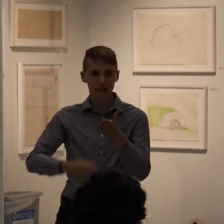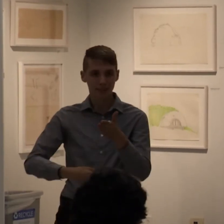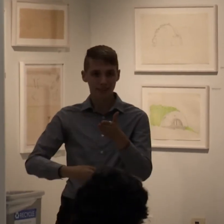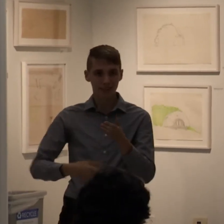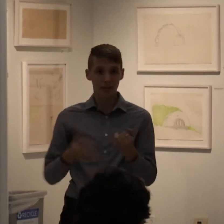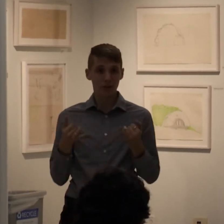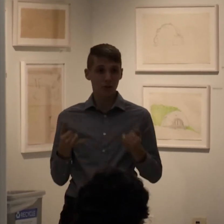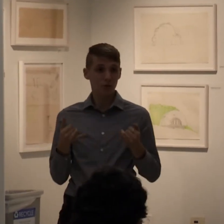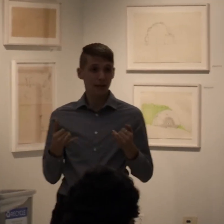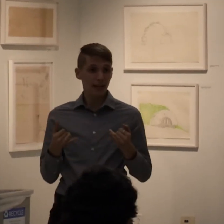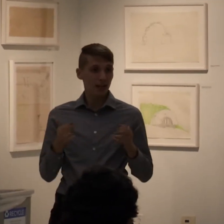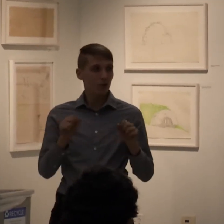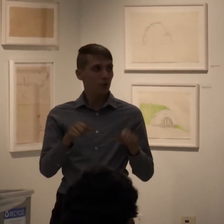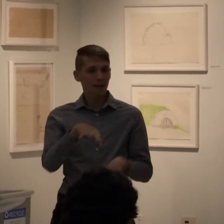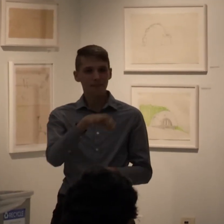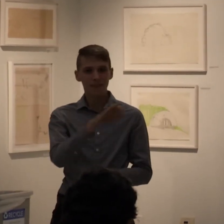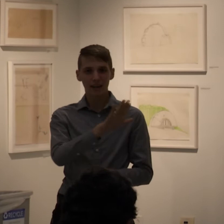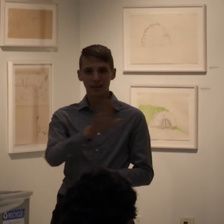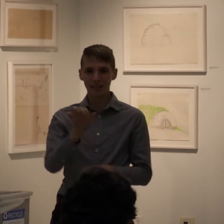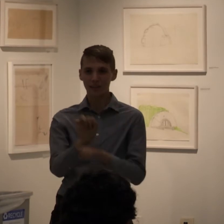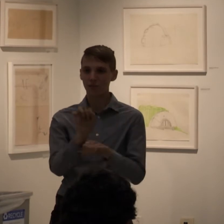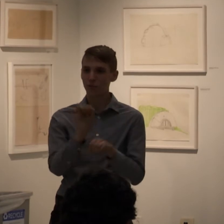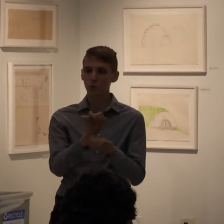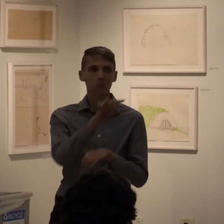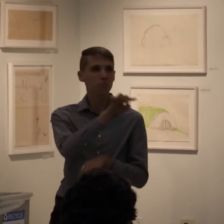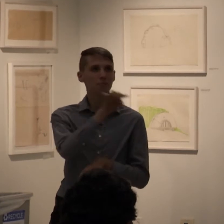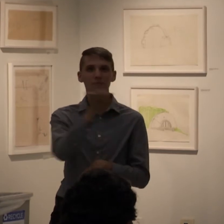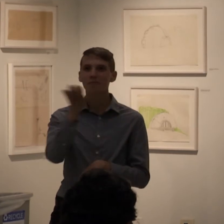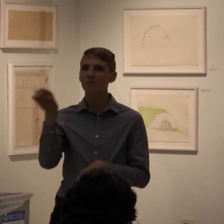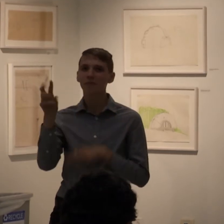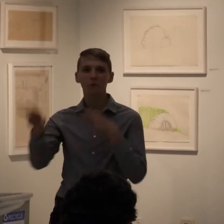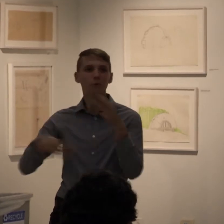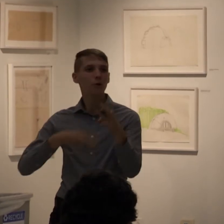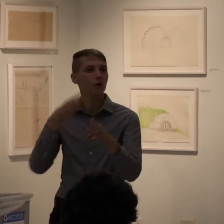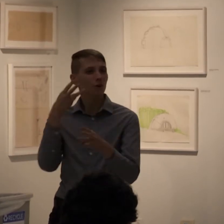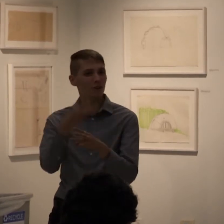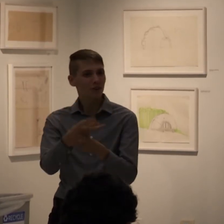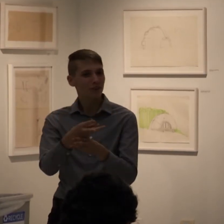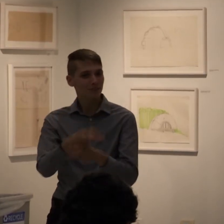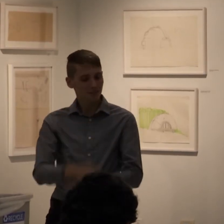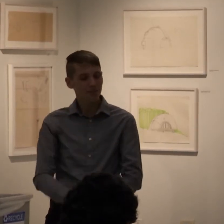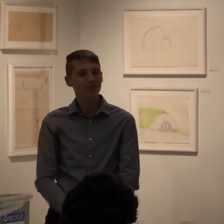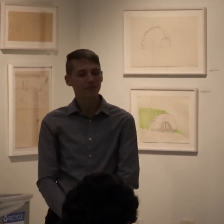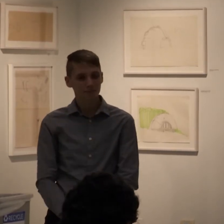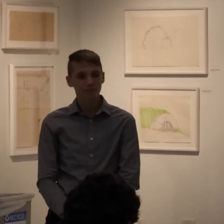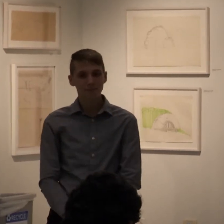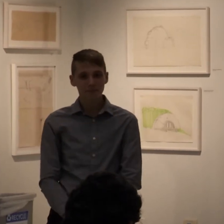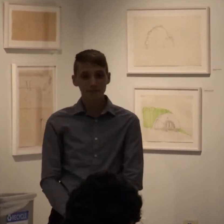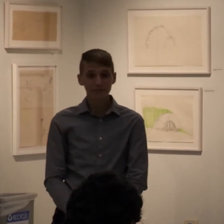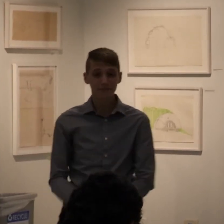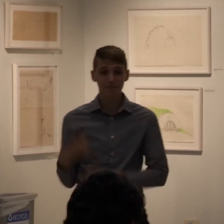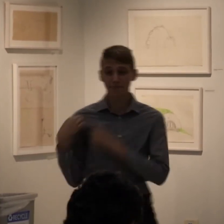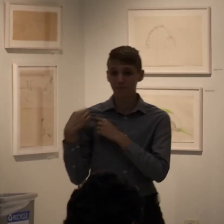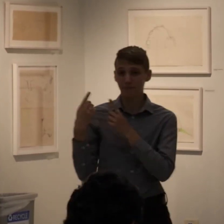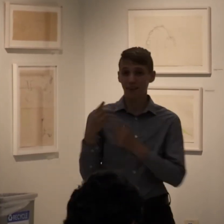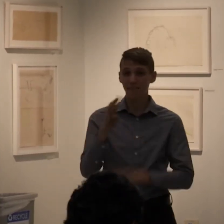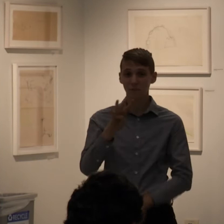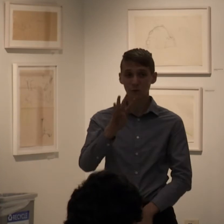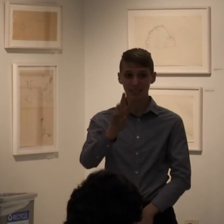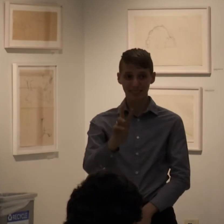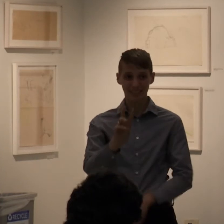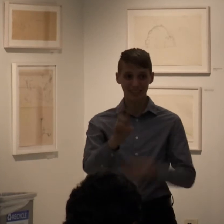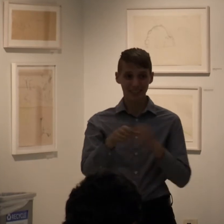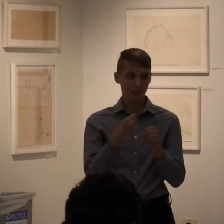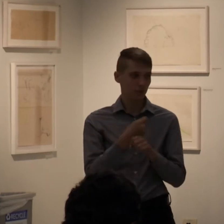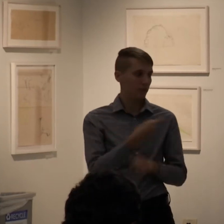found in homes, offices, and museum collections throughout the world. For 46 years, that's exactly how